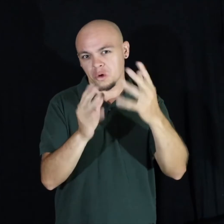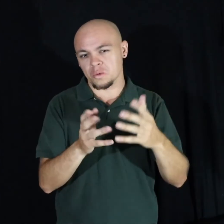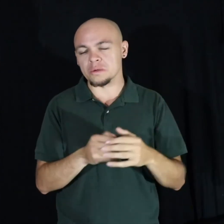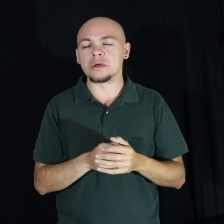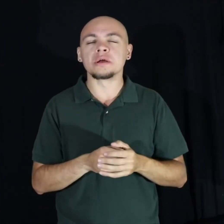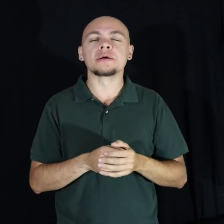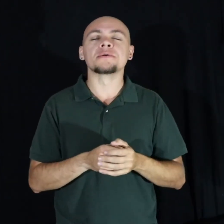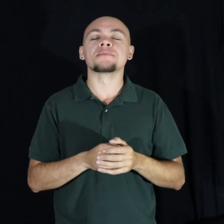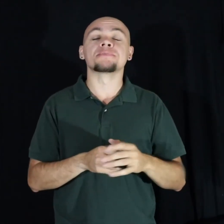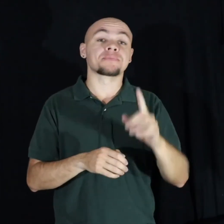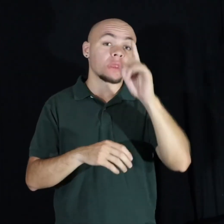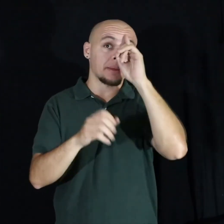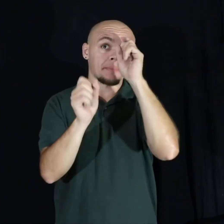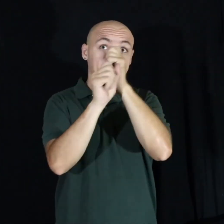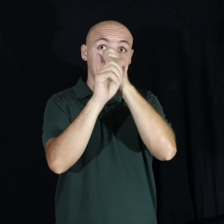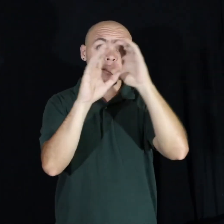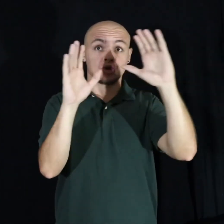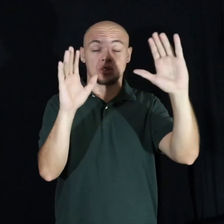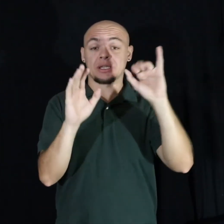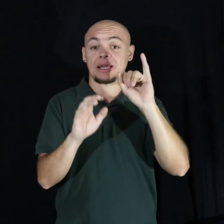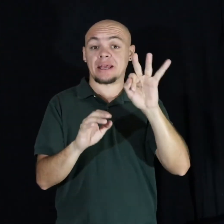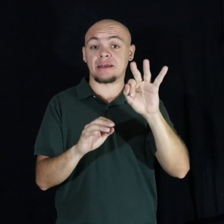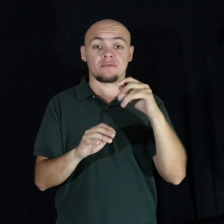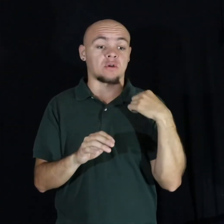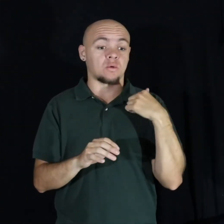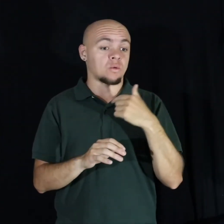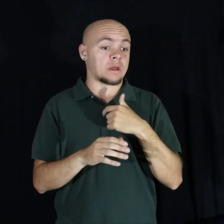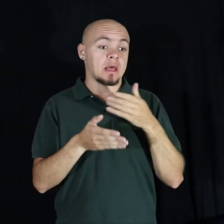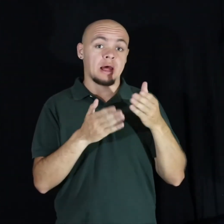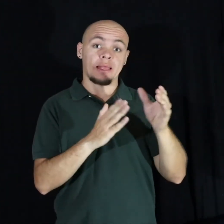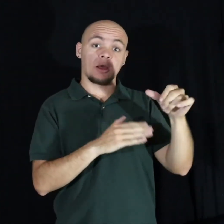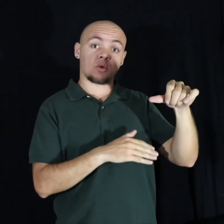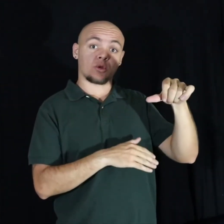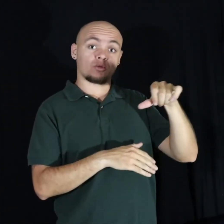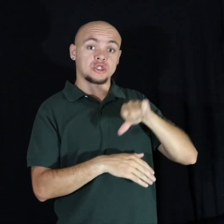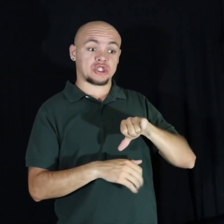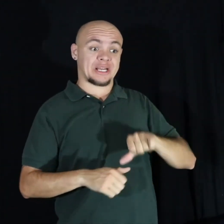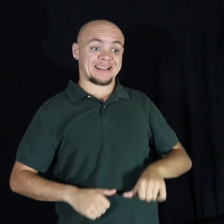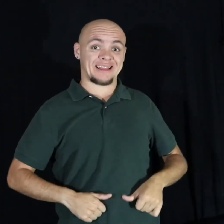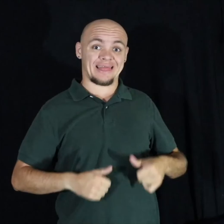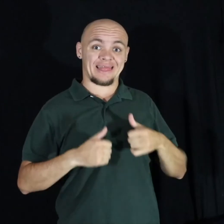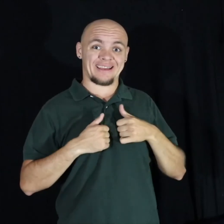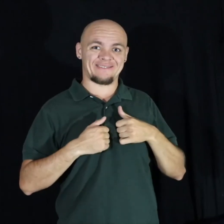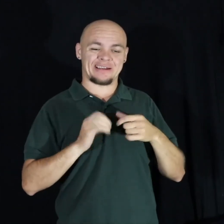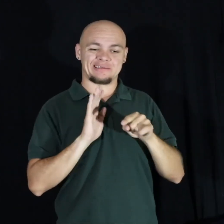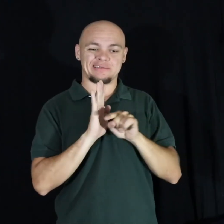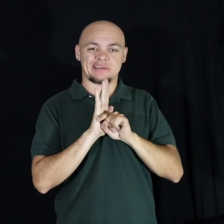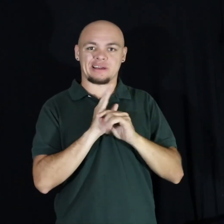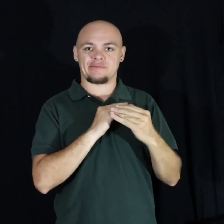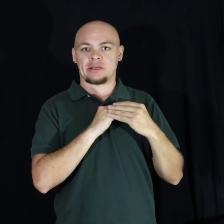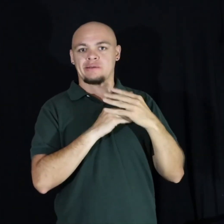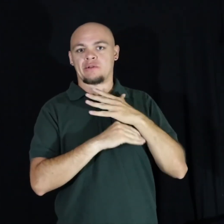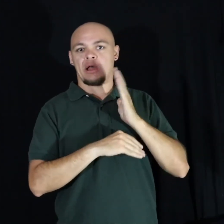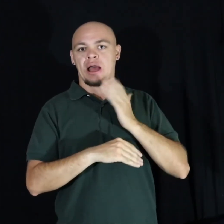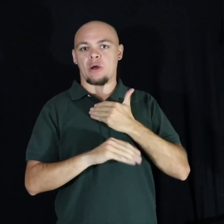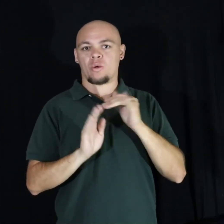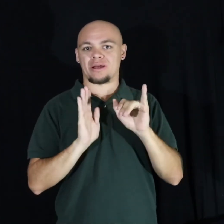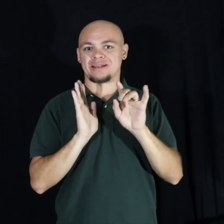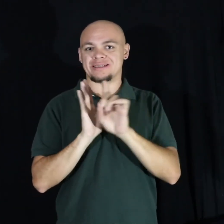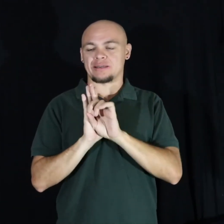Imagine what would happen if we wouldn't allow the rejection of life to negatively shape our